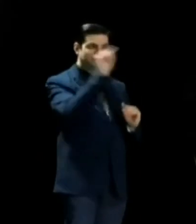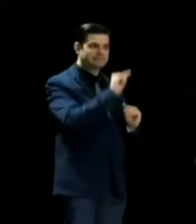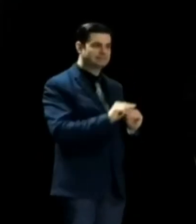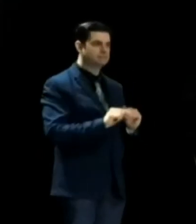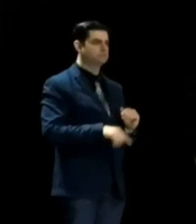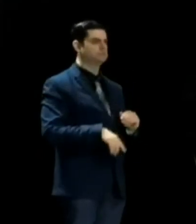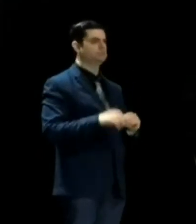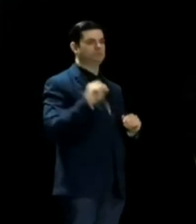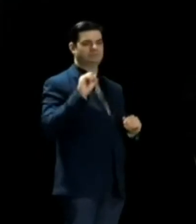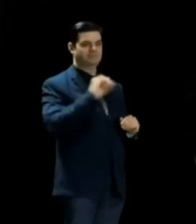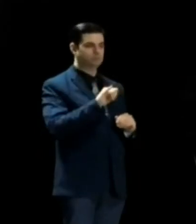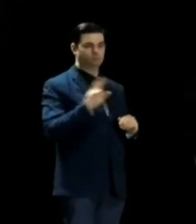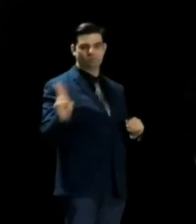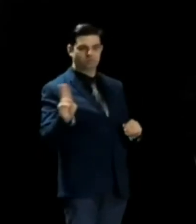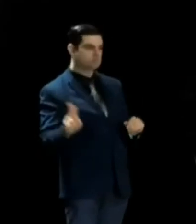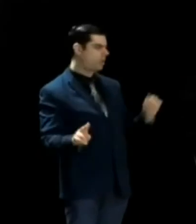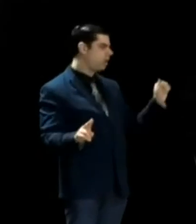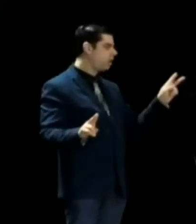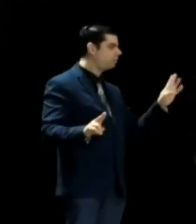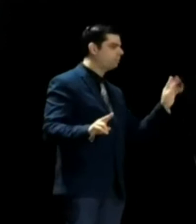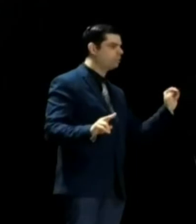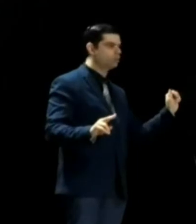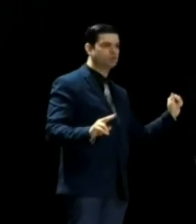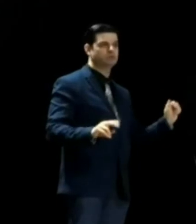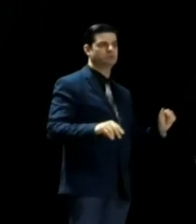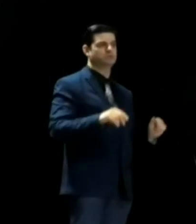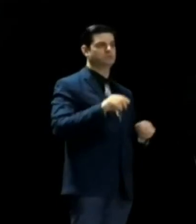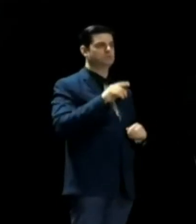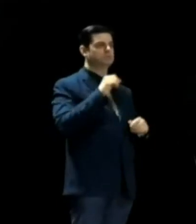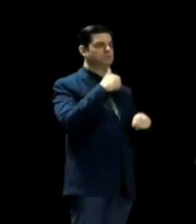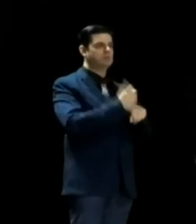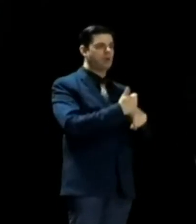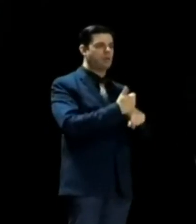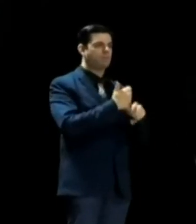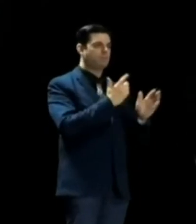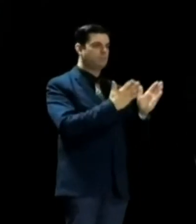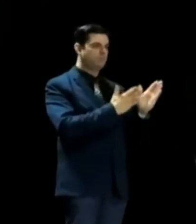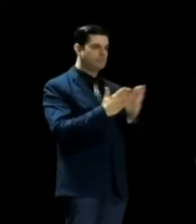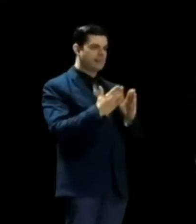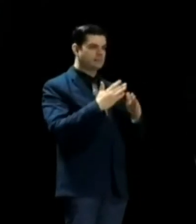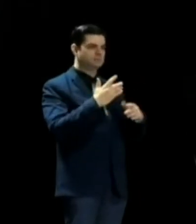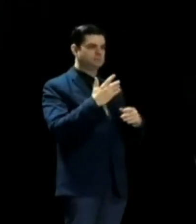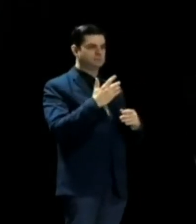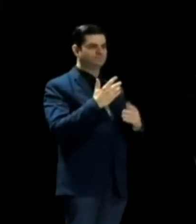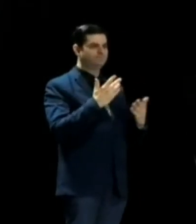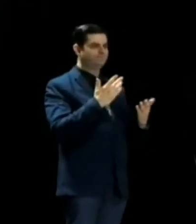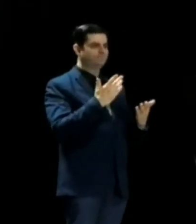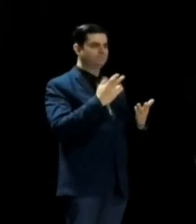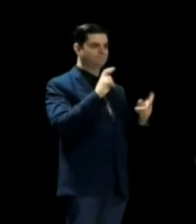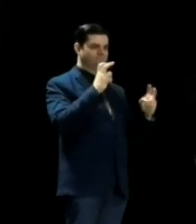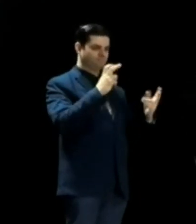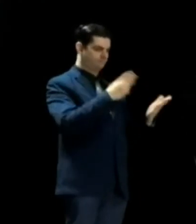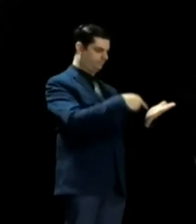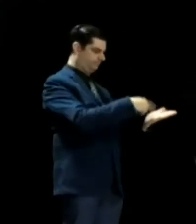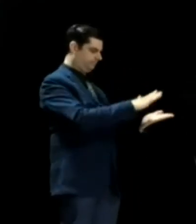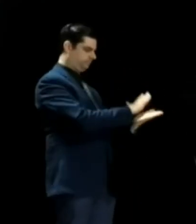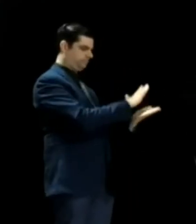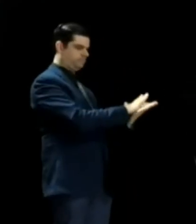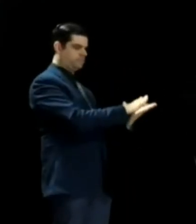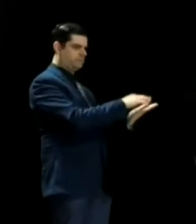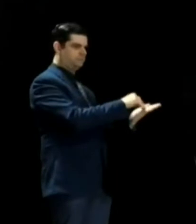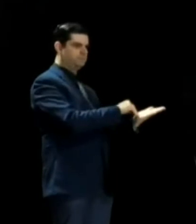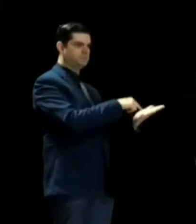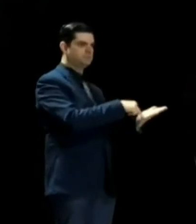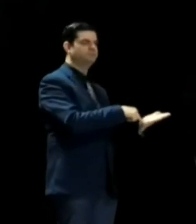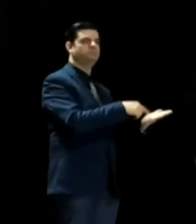and put together a document that we can show to the state, and then come up with metrics with